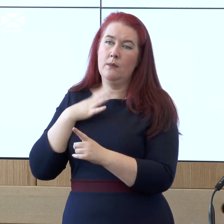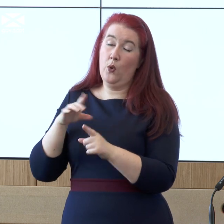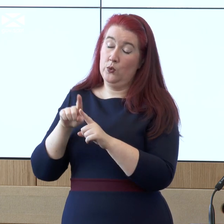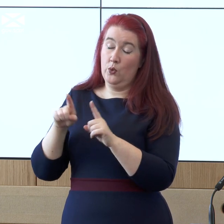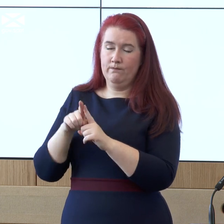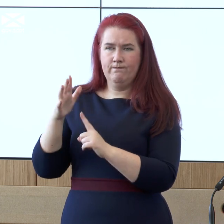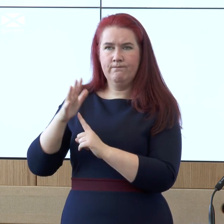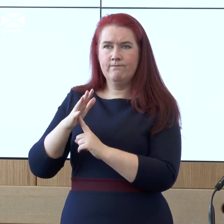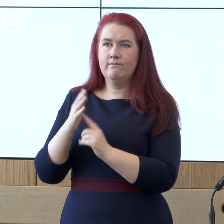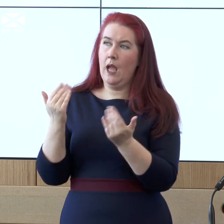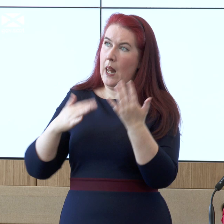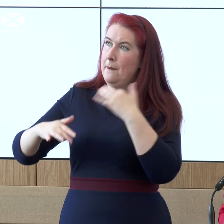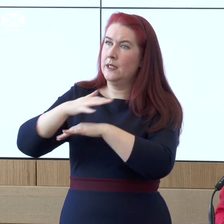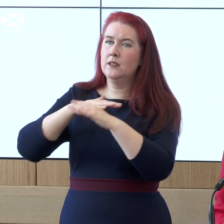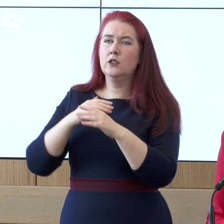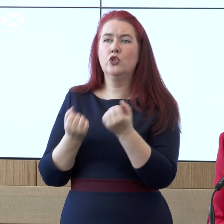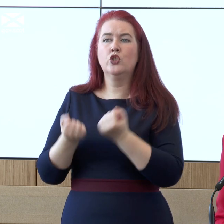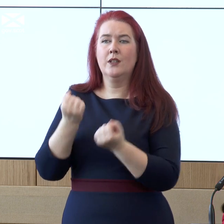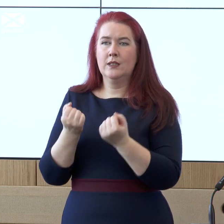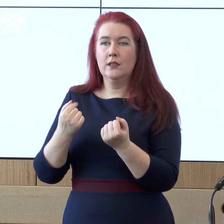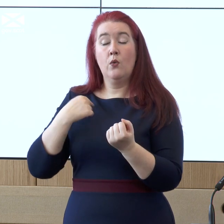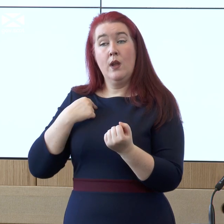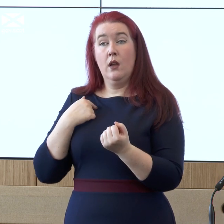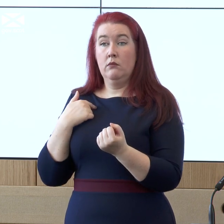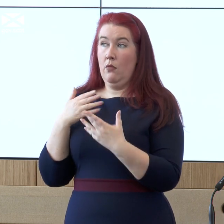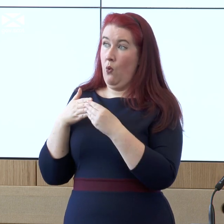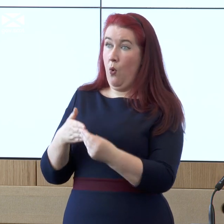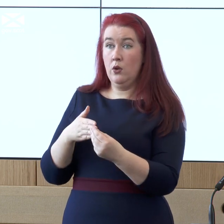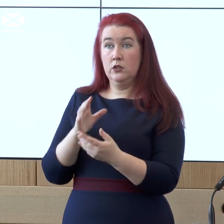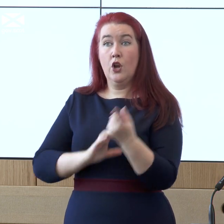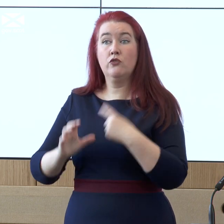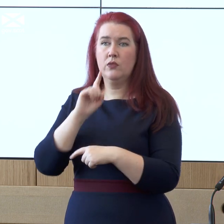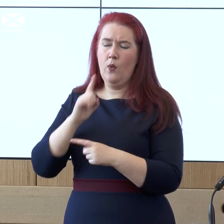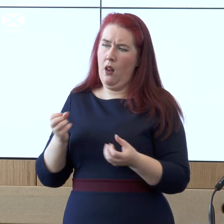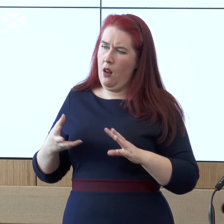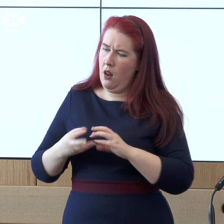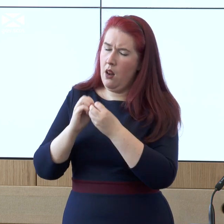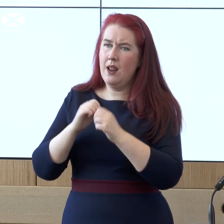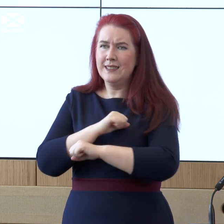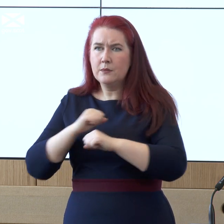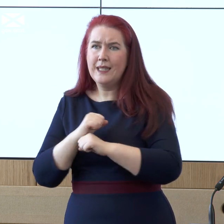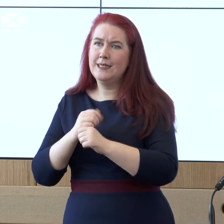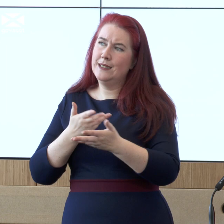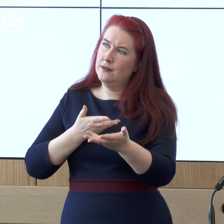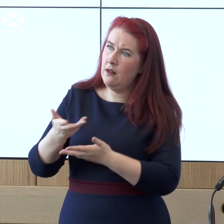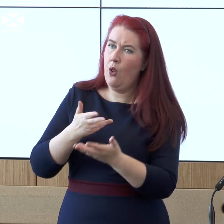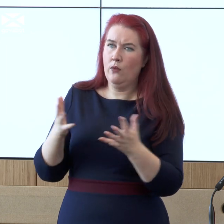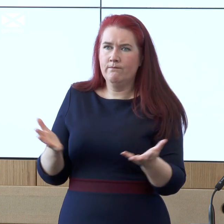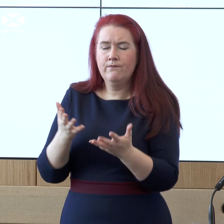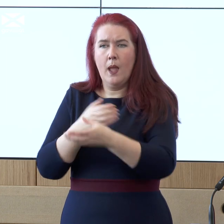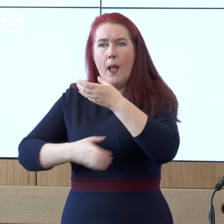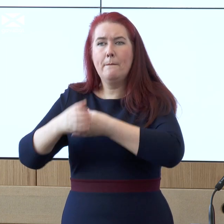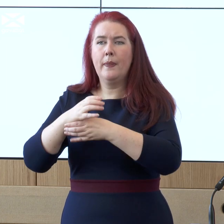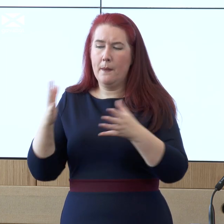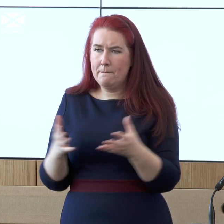climate justice. We'll use our position as the host country to create spaces and dialogues which encourage empathy, promote understanding, and